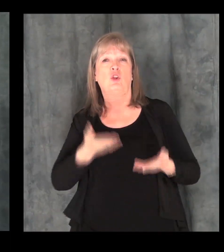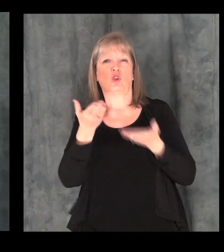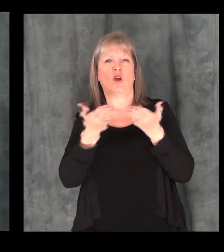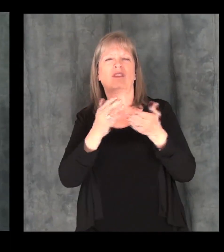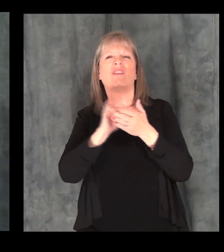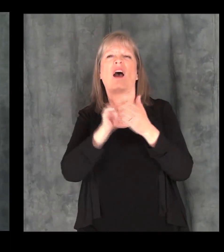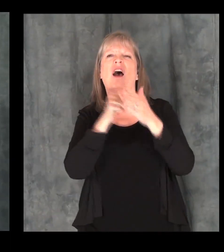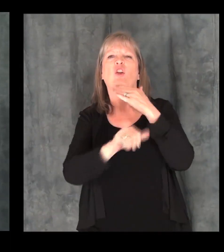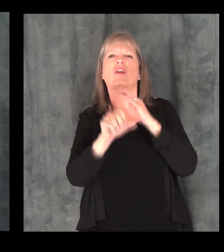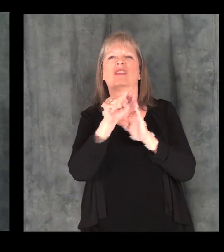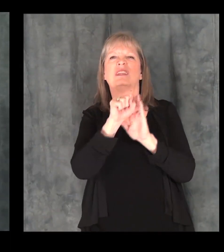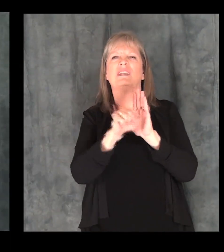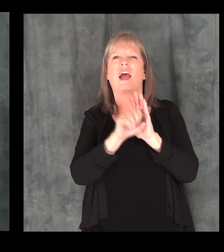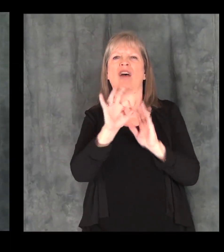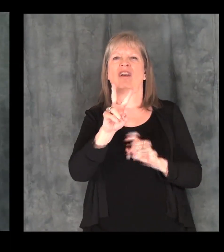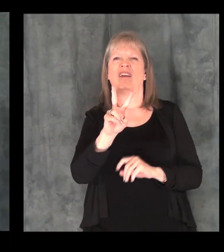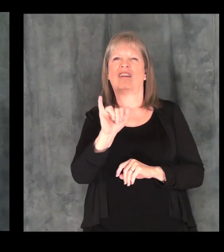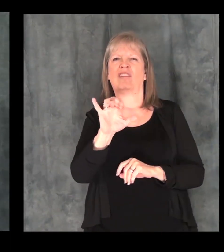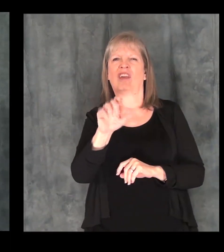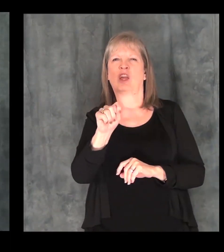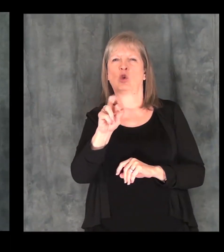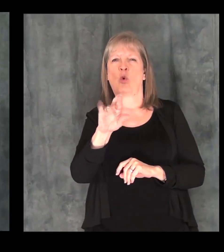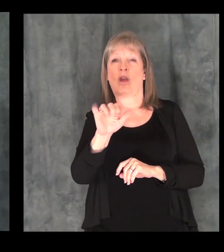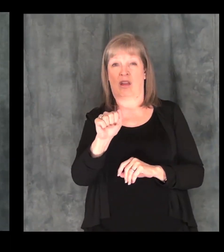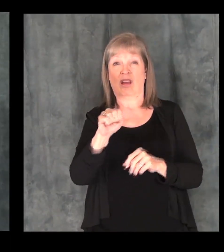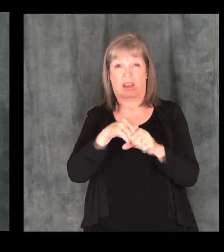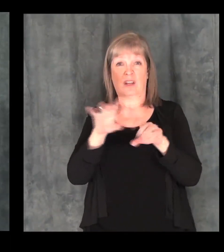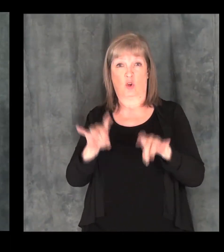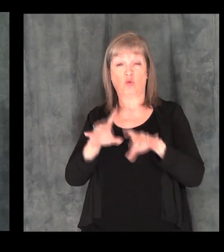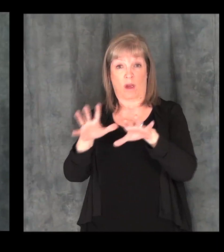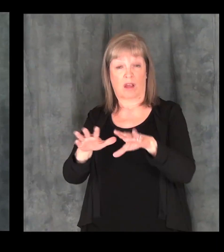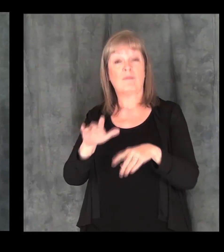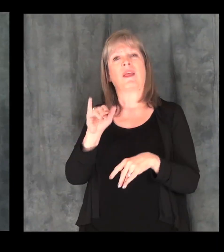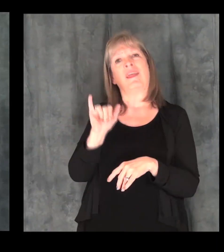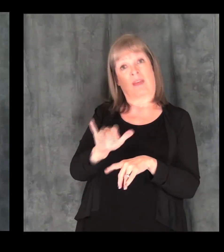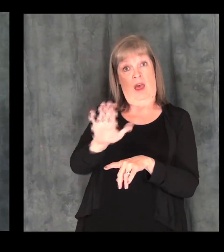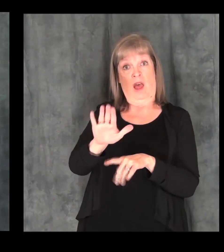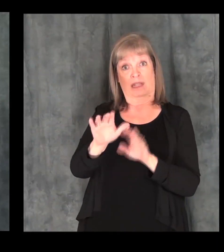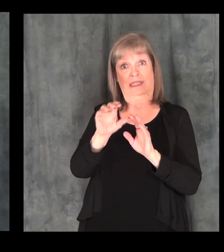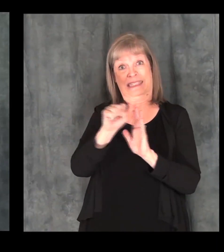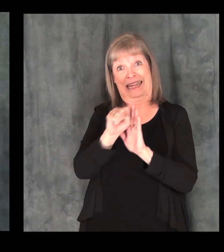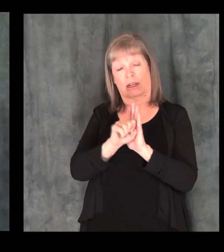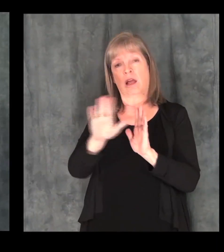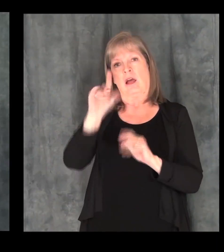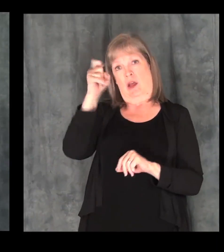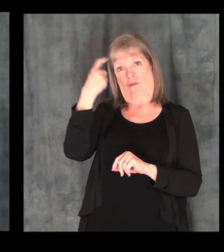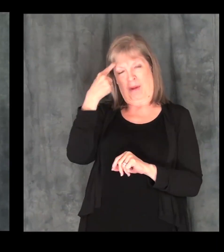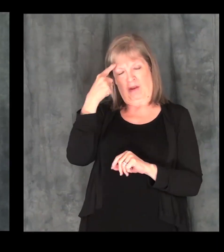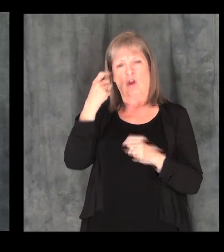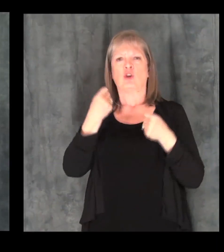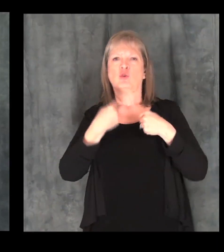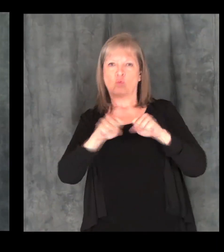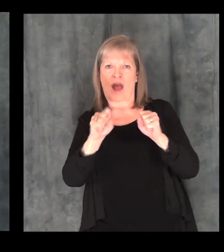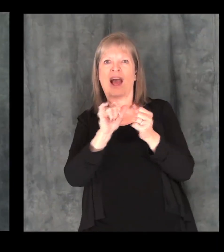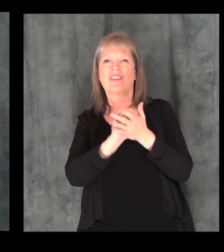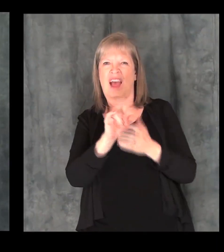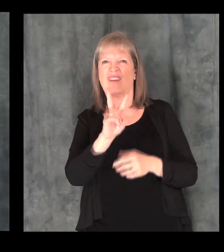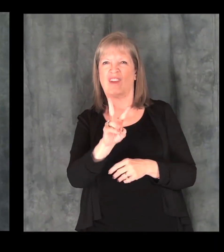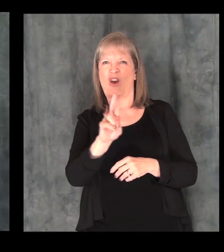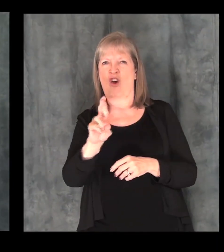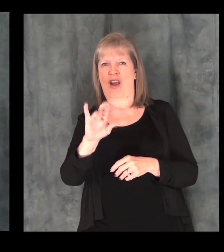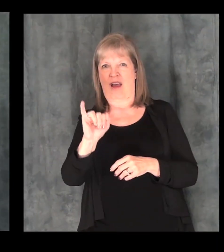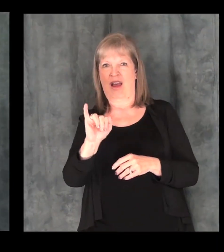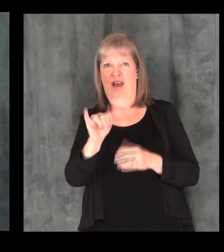of Victoria in Australia, as part of their government, they actually trialled a video remote interpreting